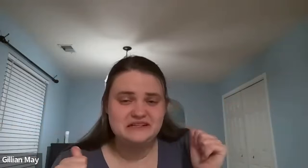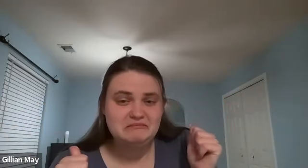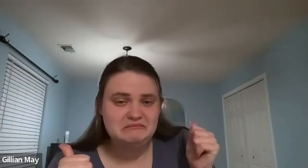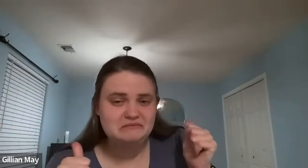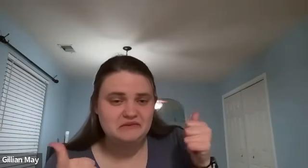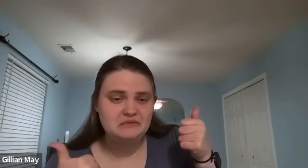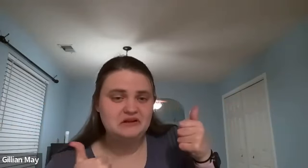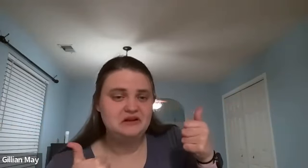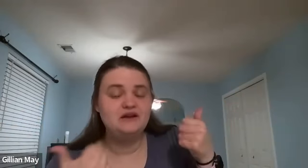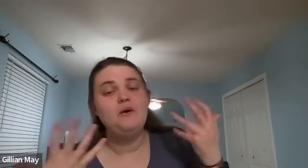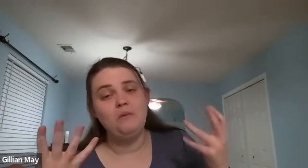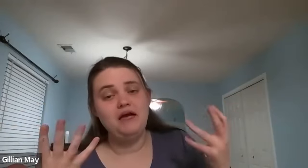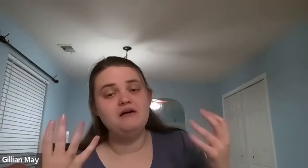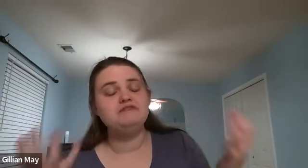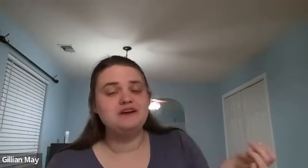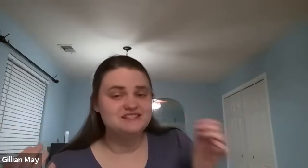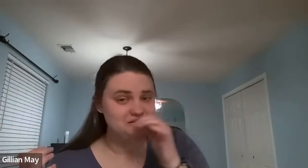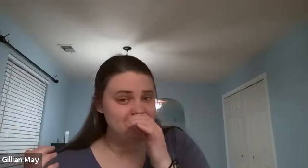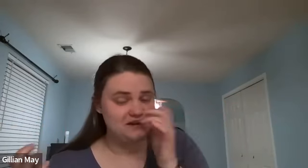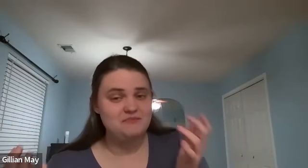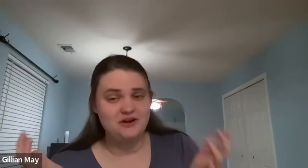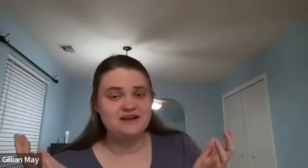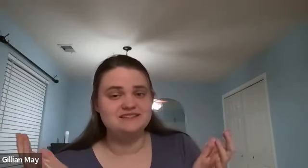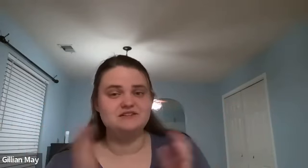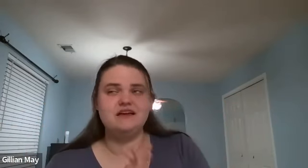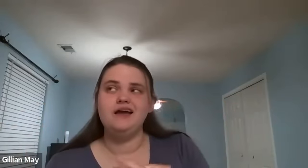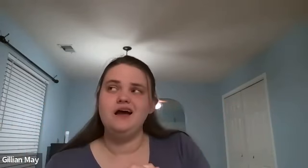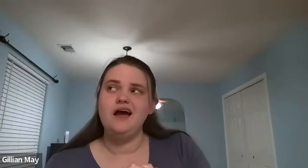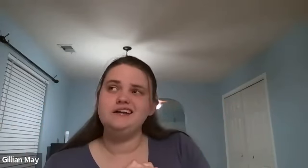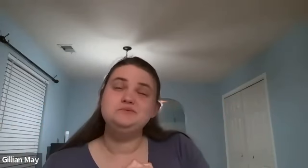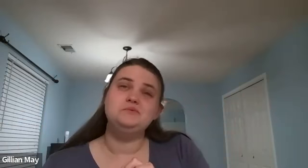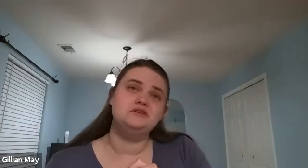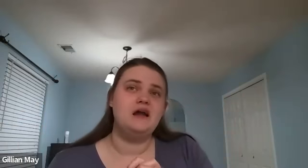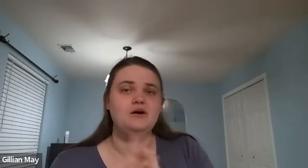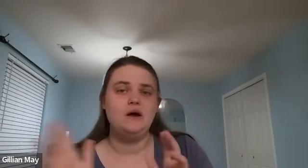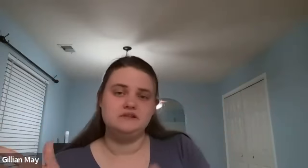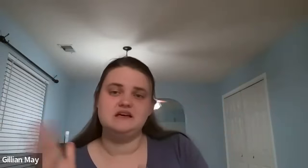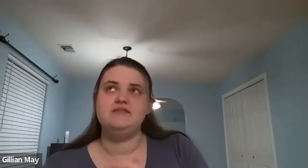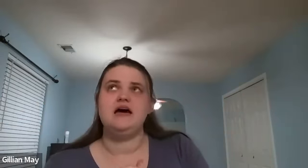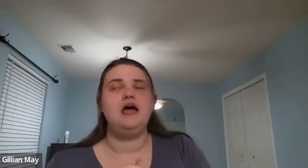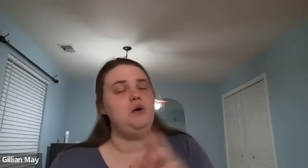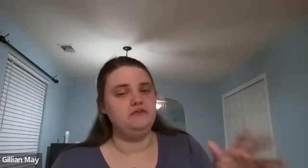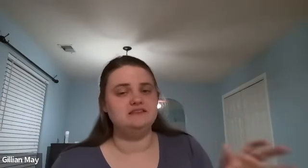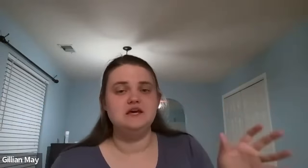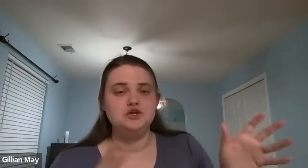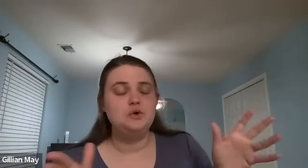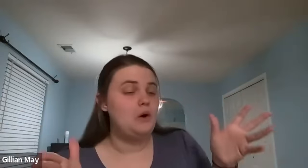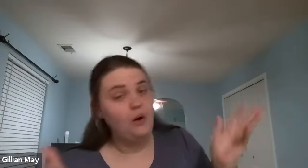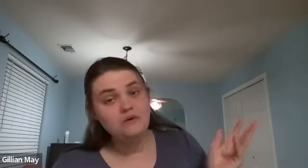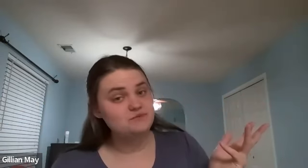pretty good. Well, if you guys do ever come across, you're like, I actually wonder how I would sign that. How would this? You are always more